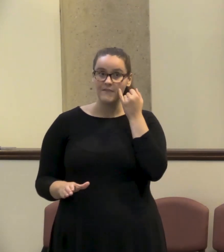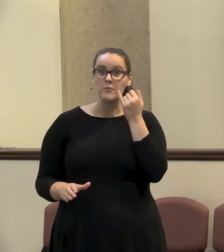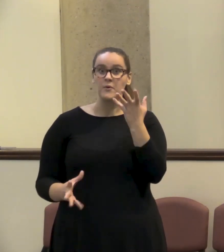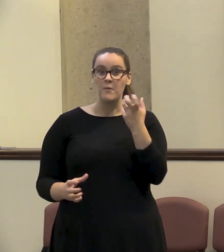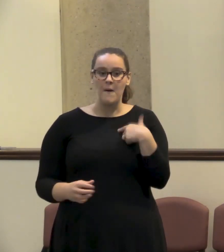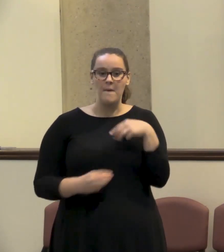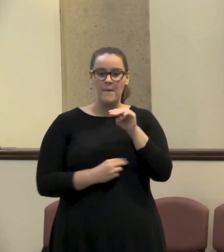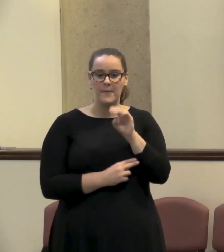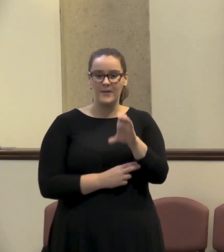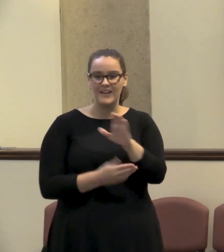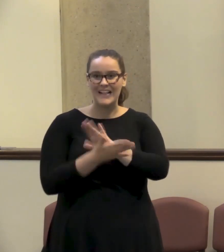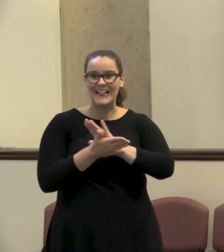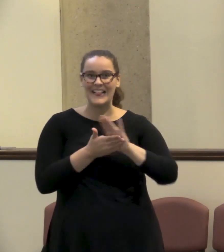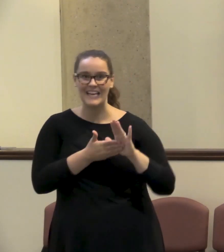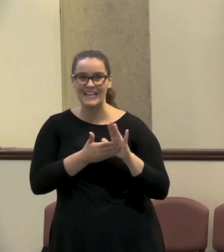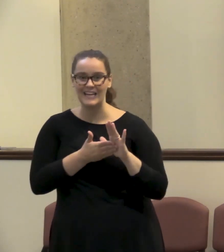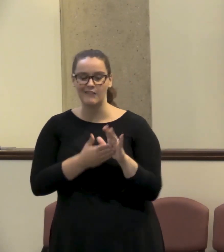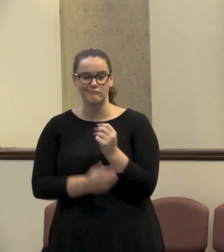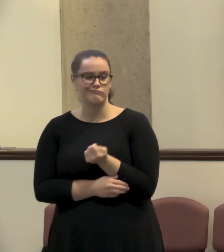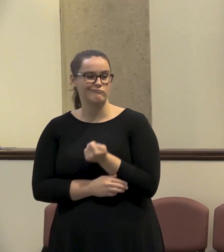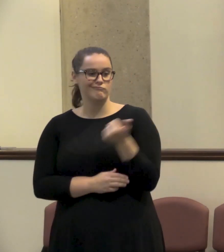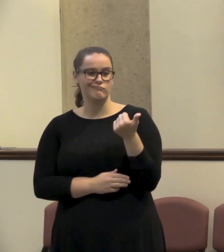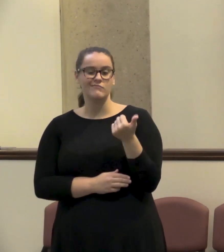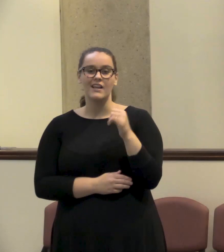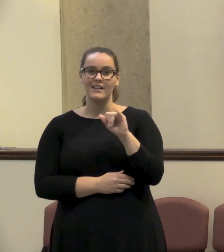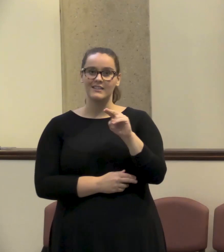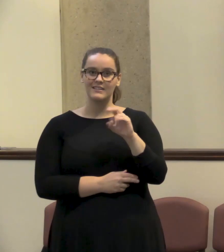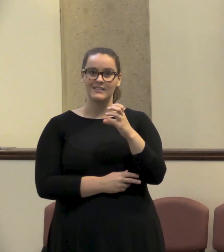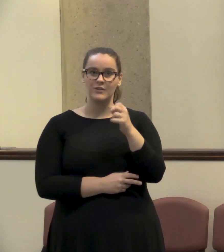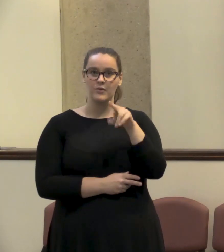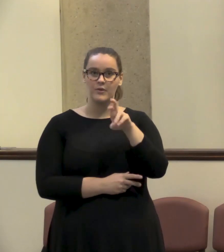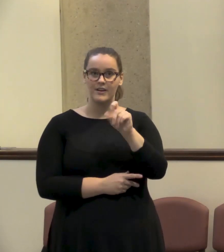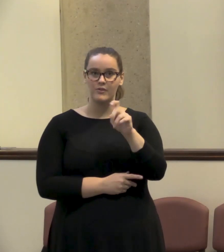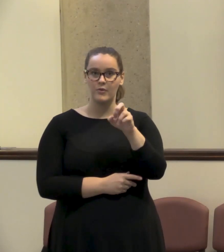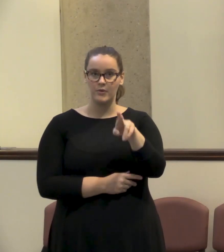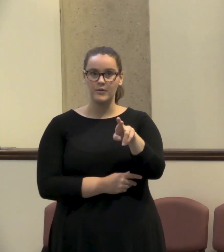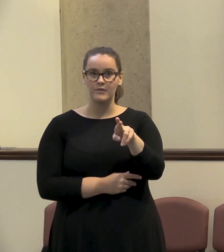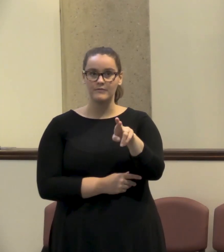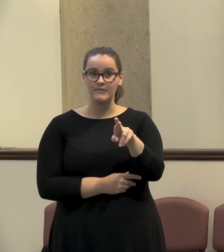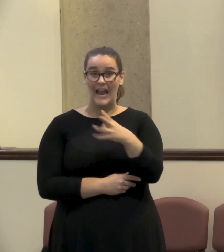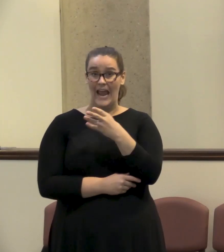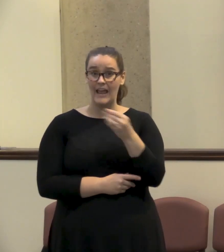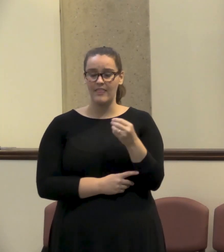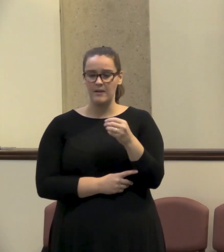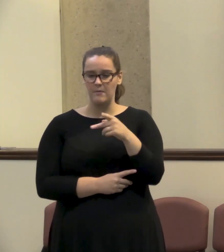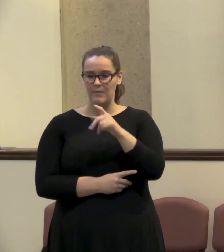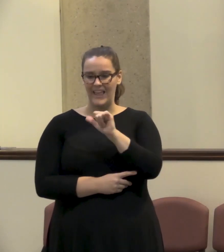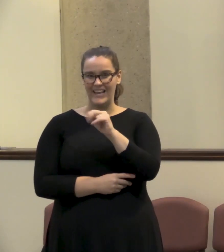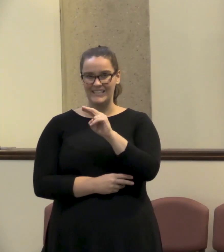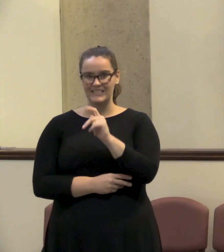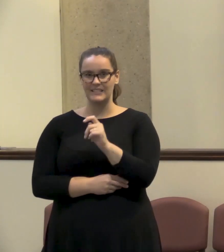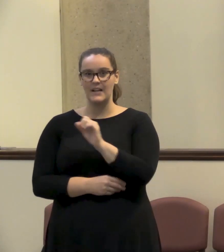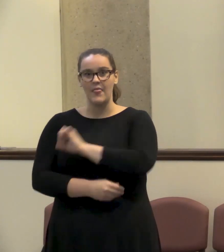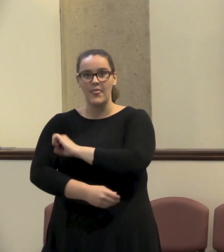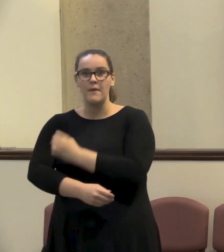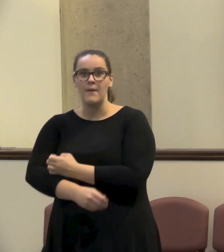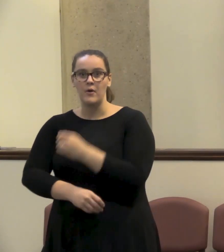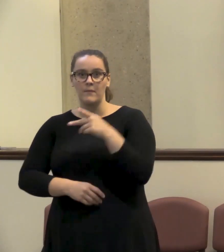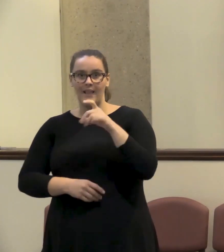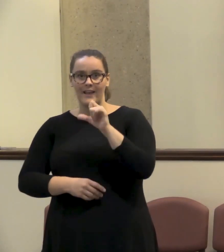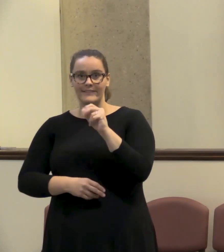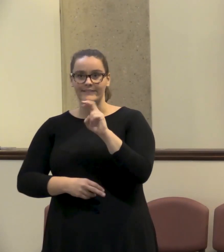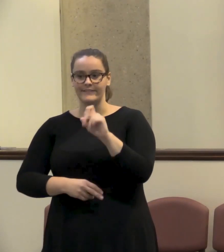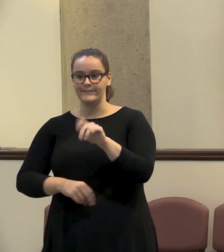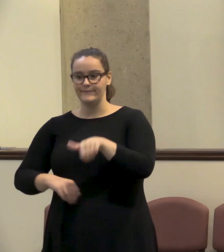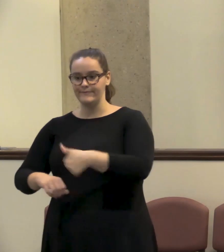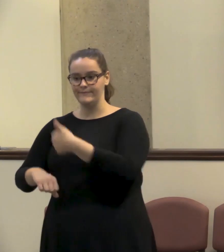clean, that incinerator has to go out of our portfolio. And that plant that we have, the power plant we have in Montgomery